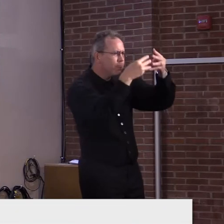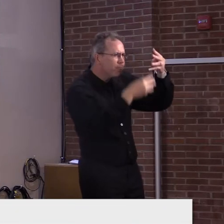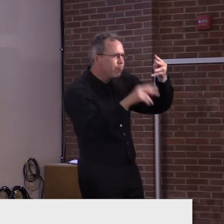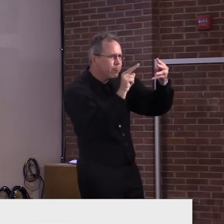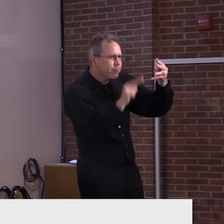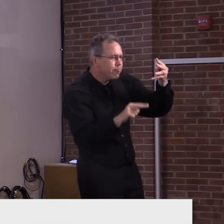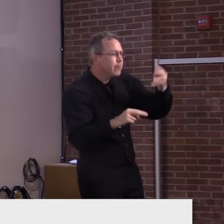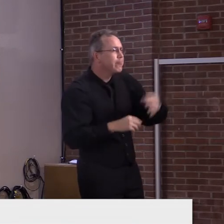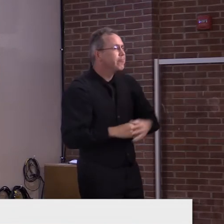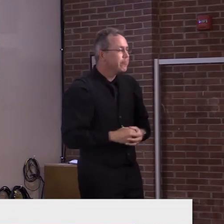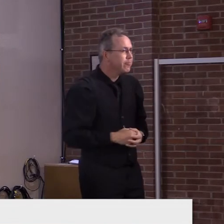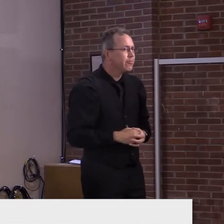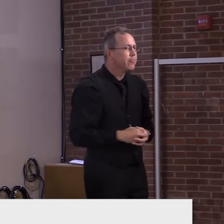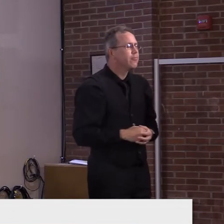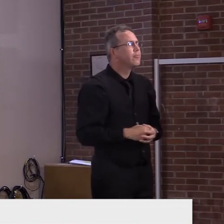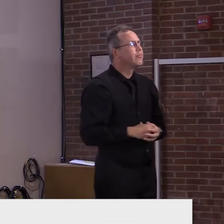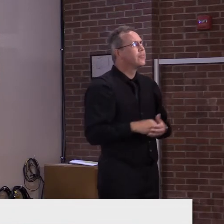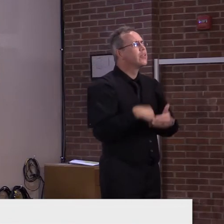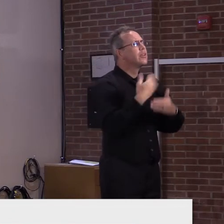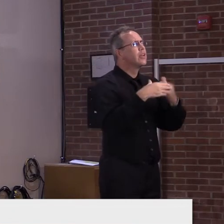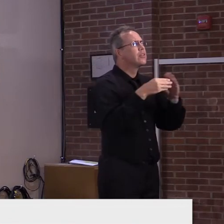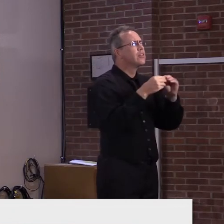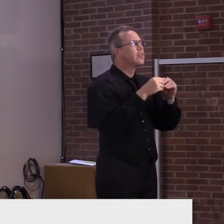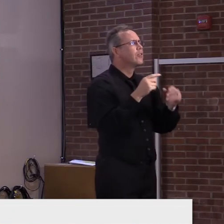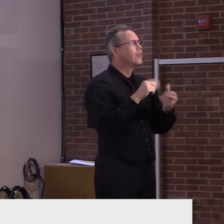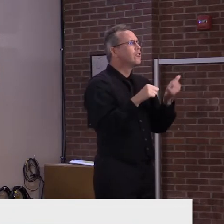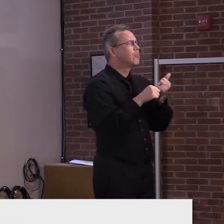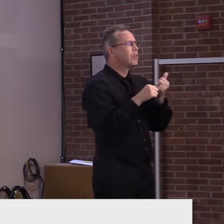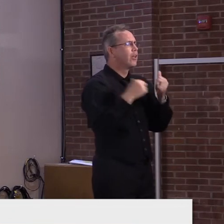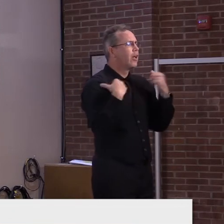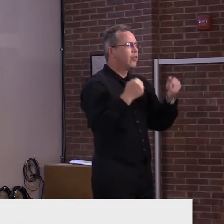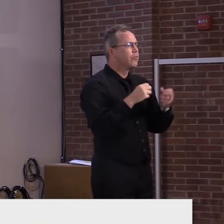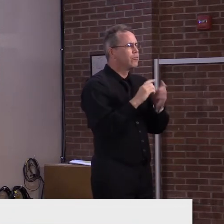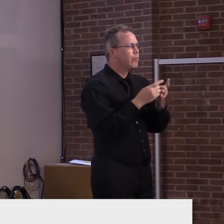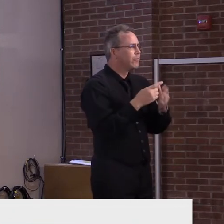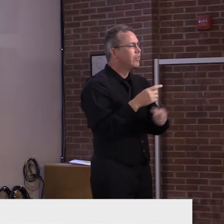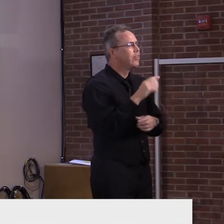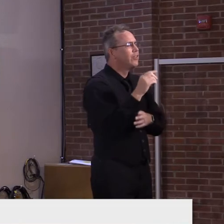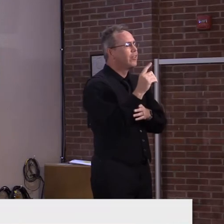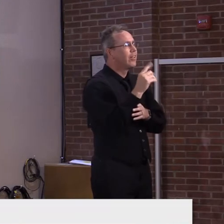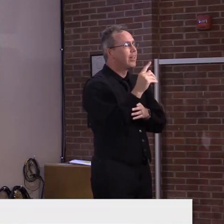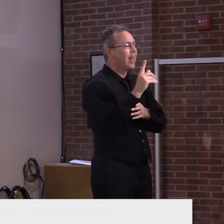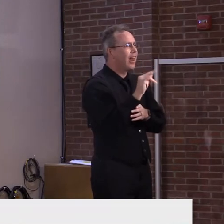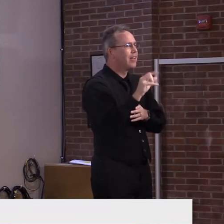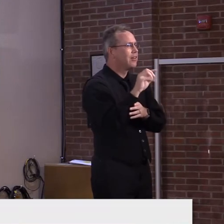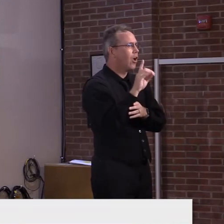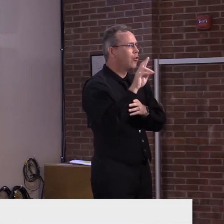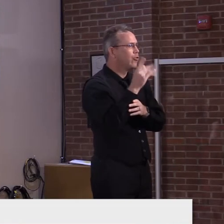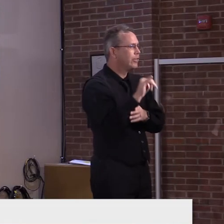an update on overdoses. Thank you.